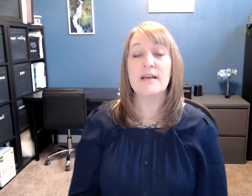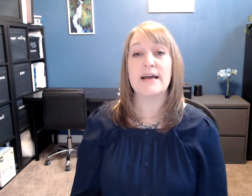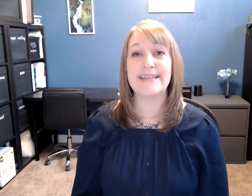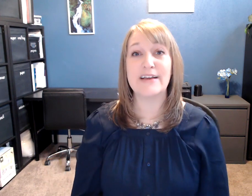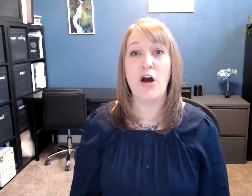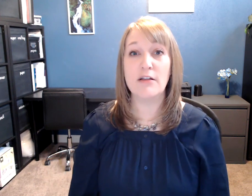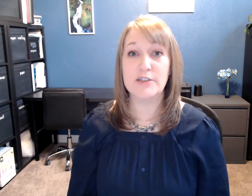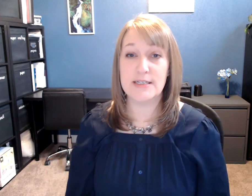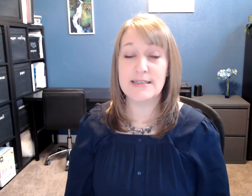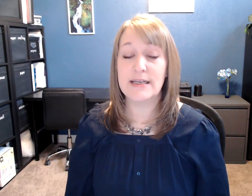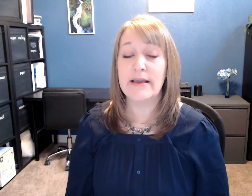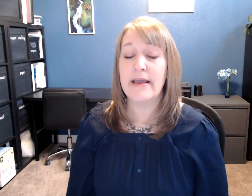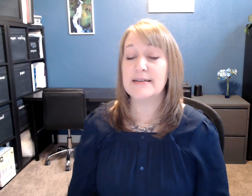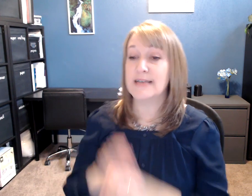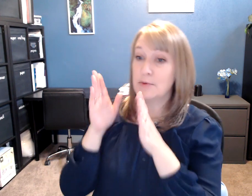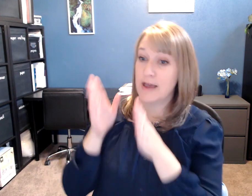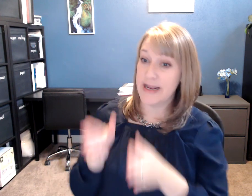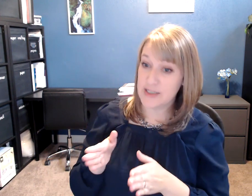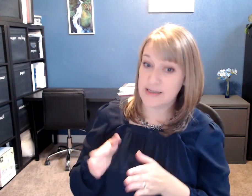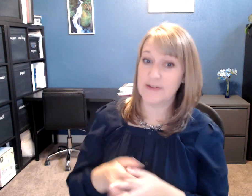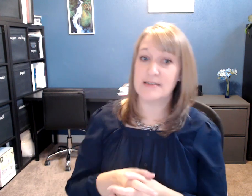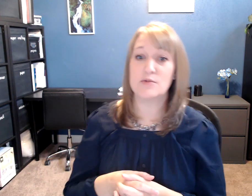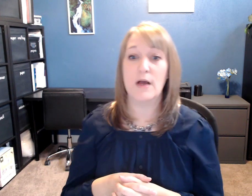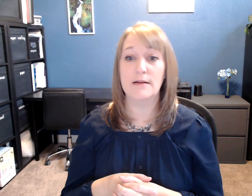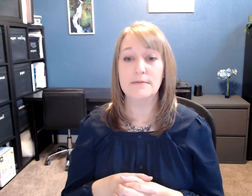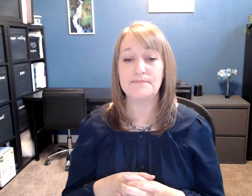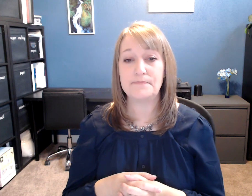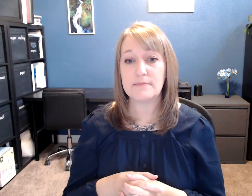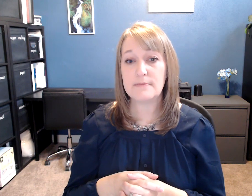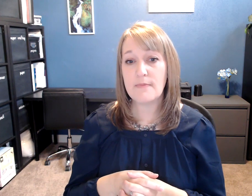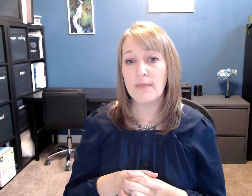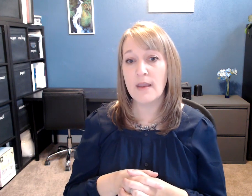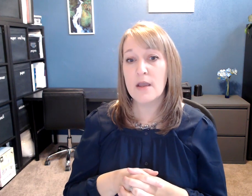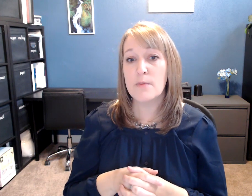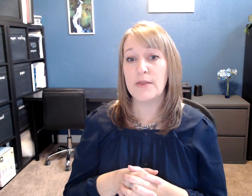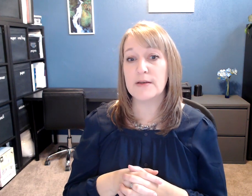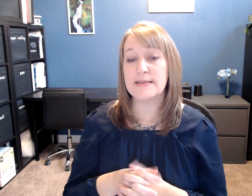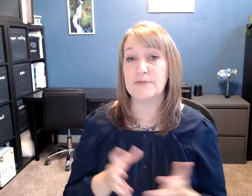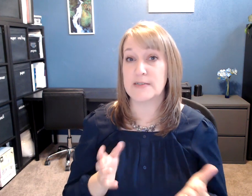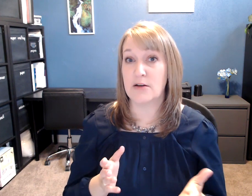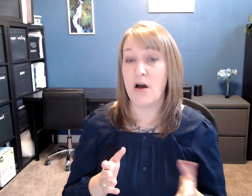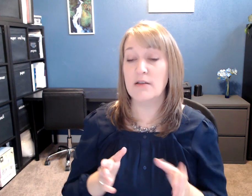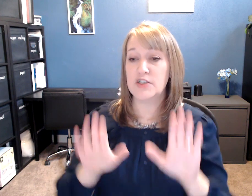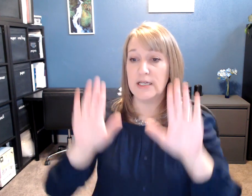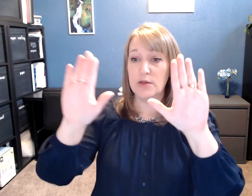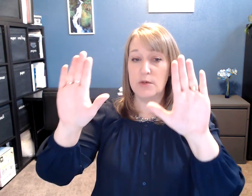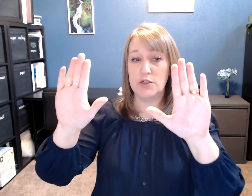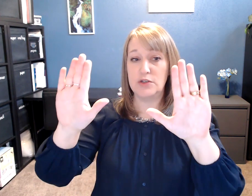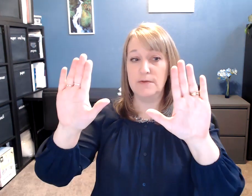A psychologist is signed with that agent suffix as well. But the sign for psychology, you want two